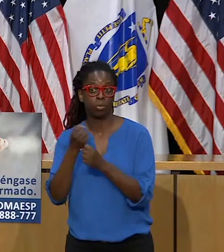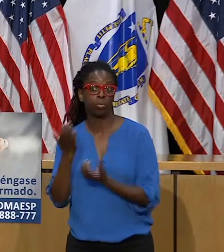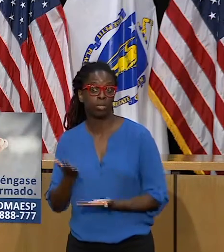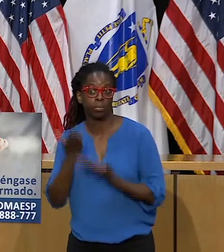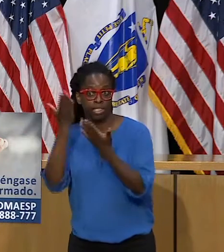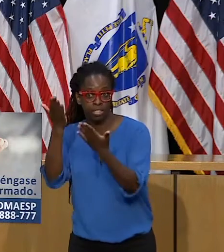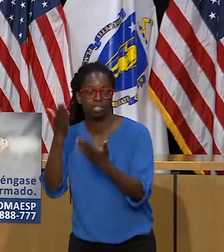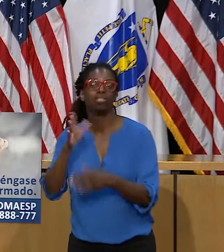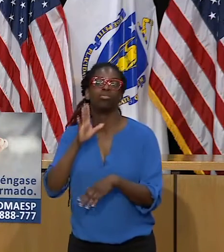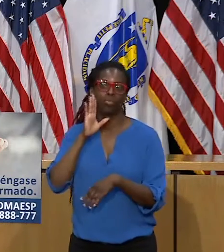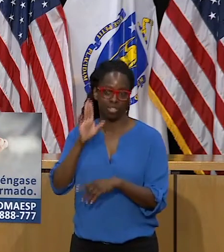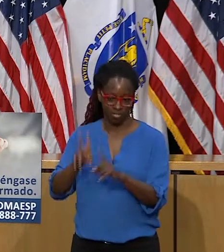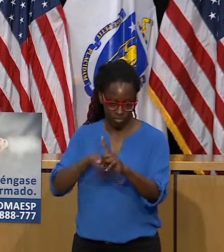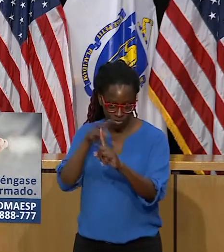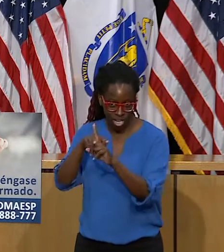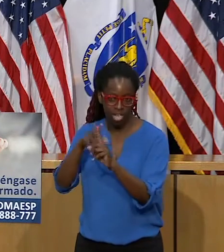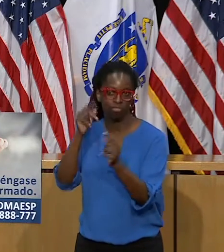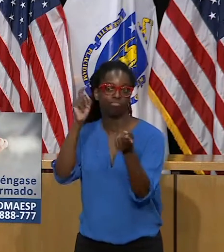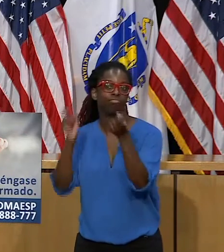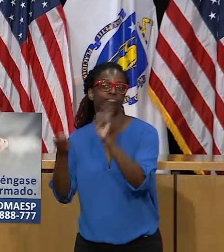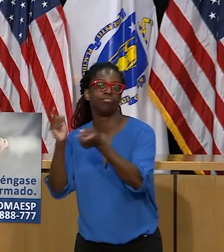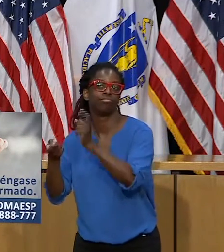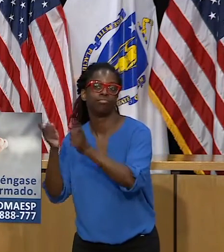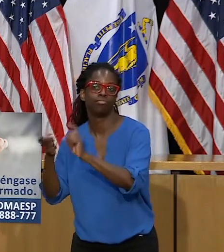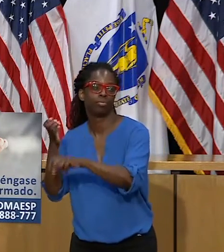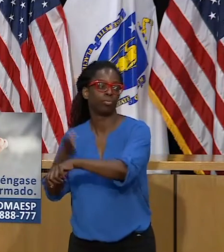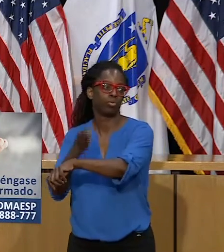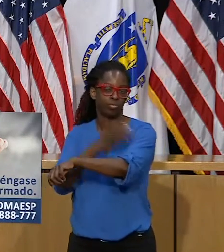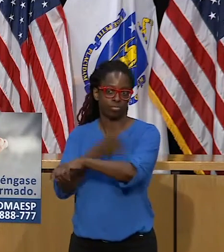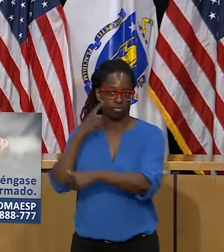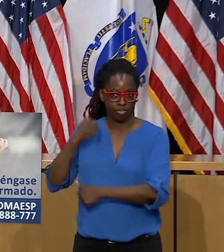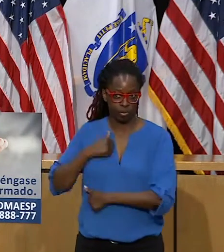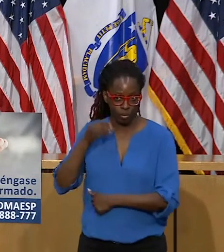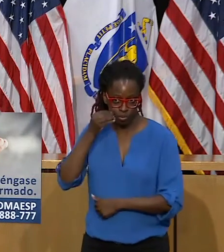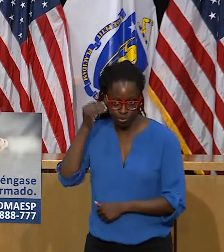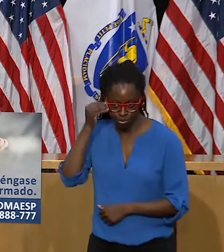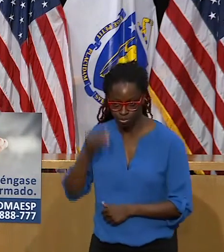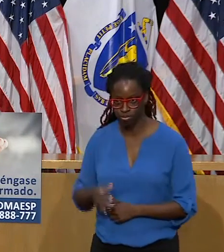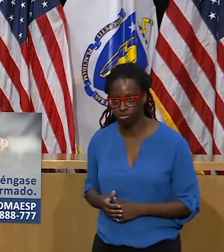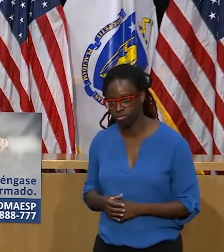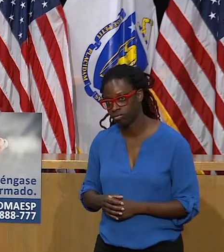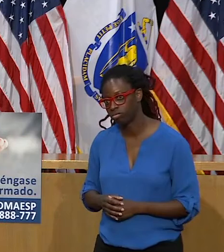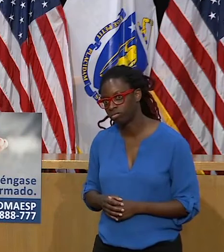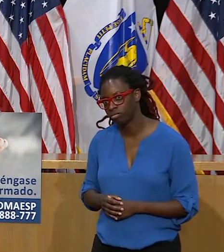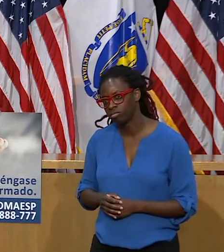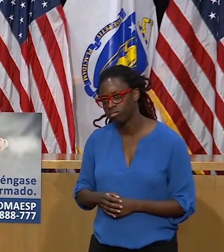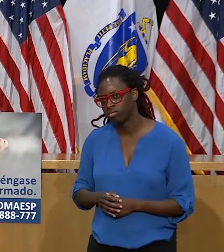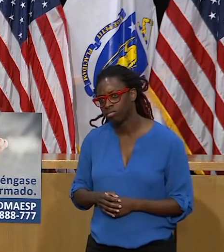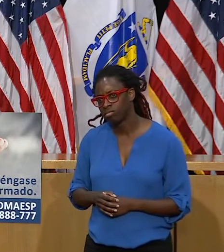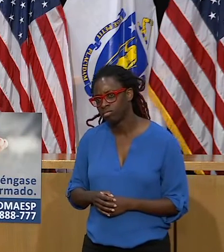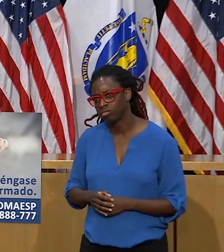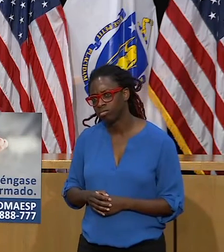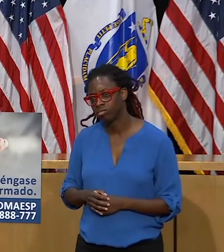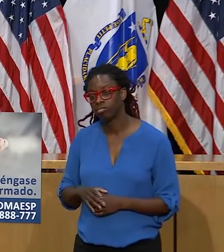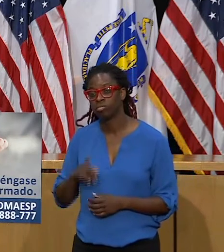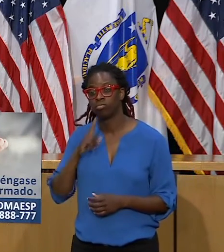And some of the ones we filed are ones that are very particular and specific to the issues that were raised in the